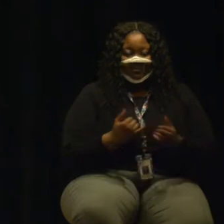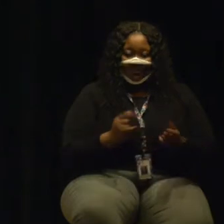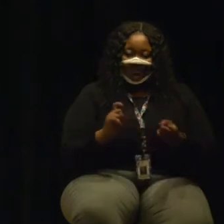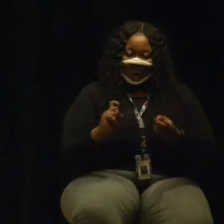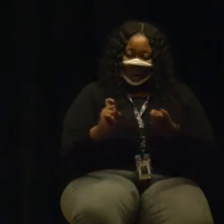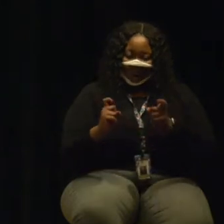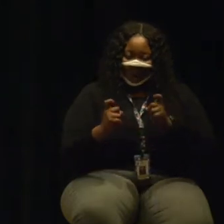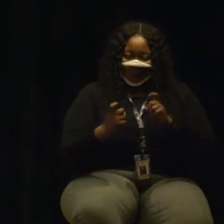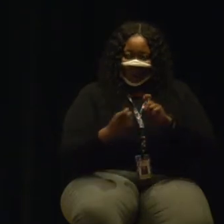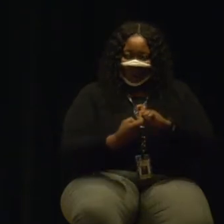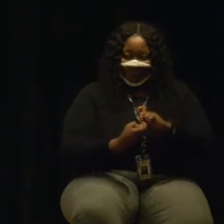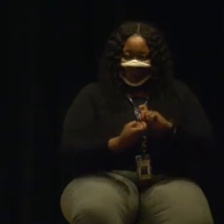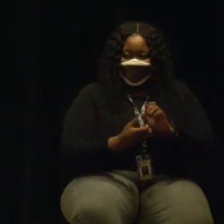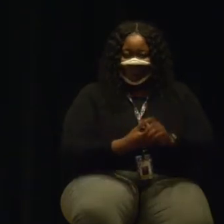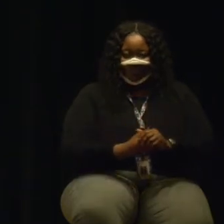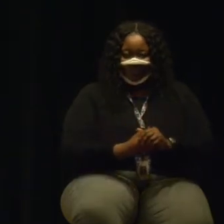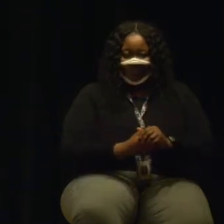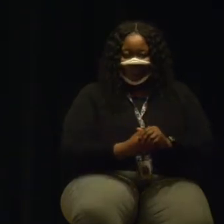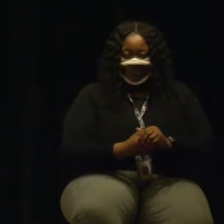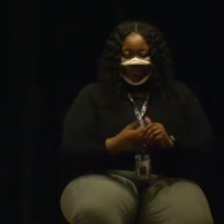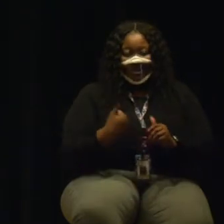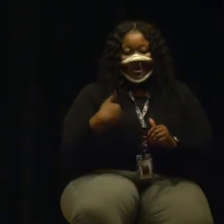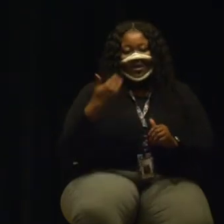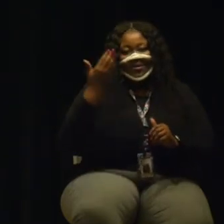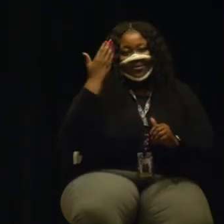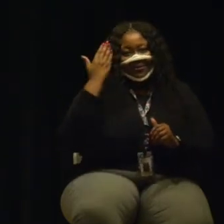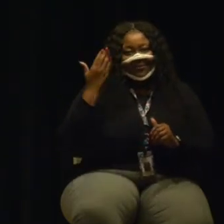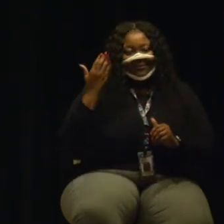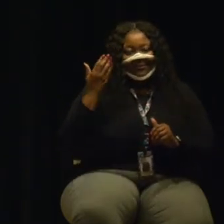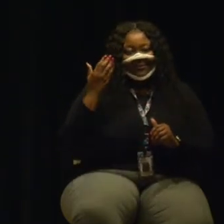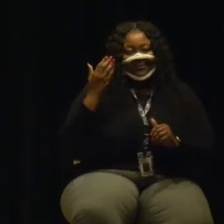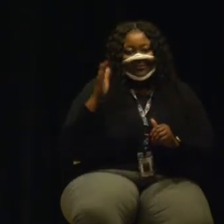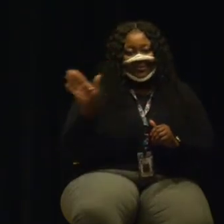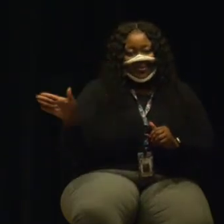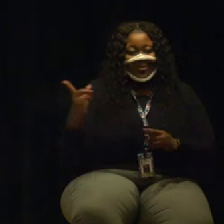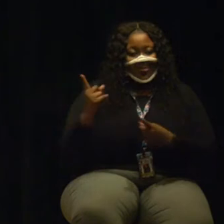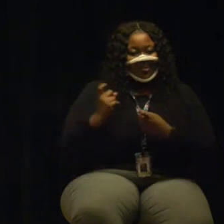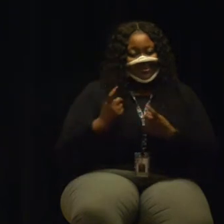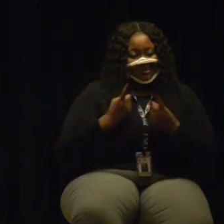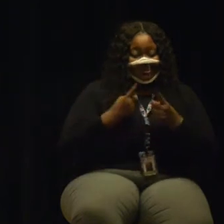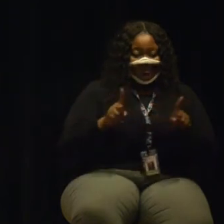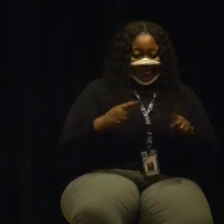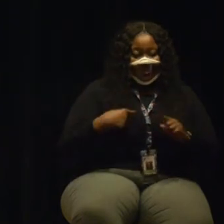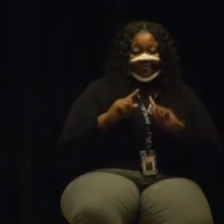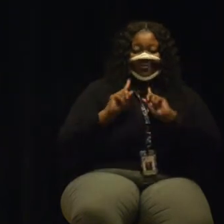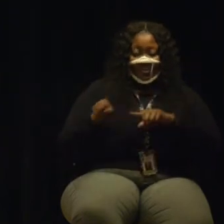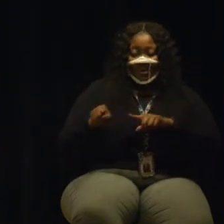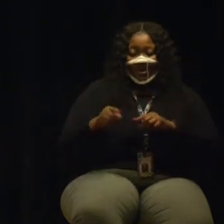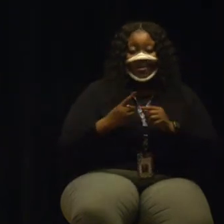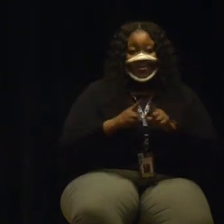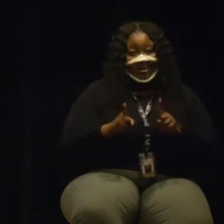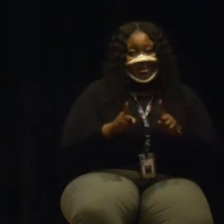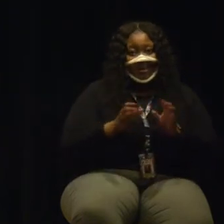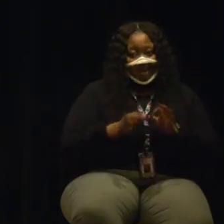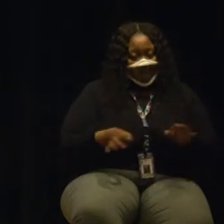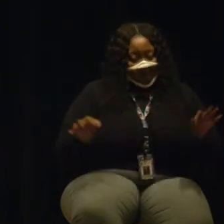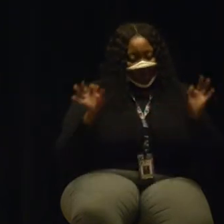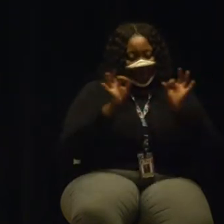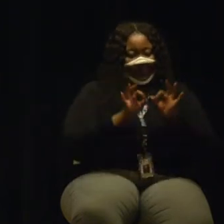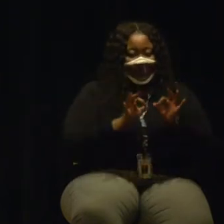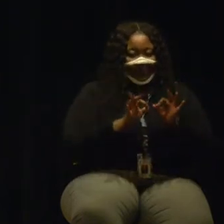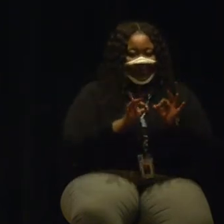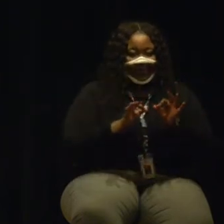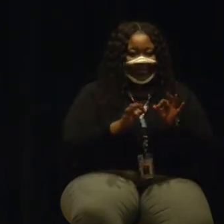know, I know that this isn't what you were asking, but I got to say it. I think one of the biggest things